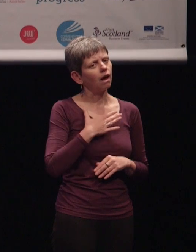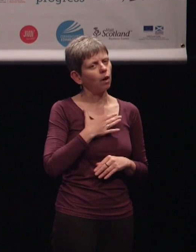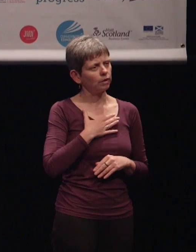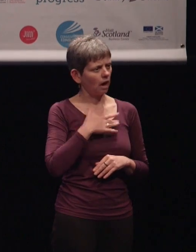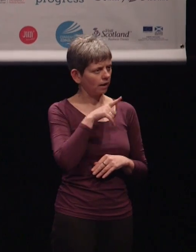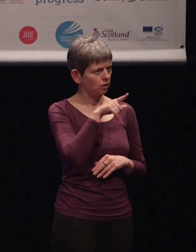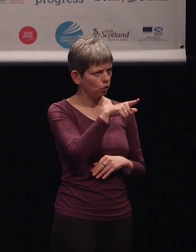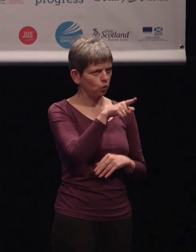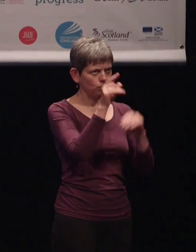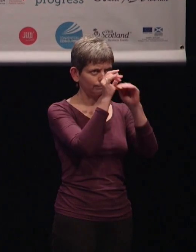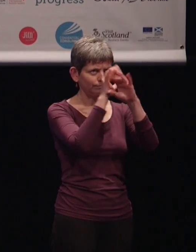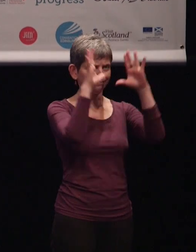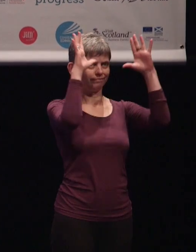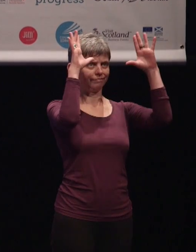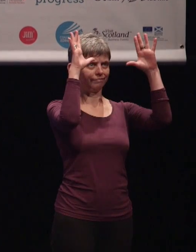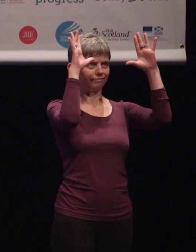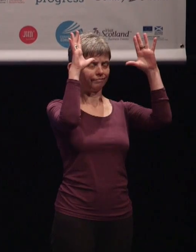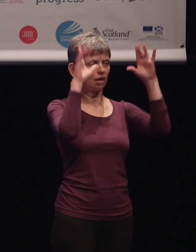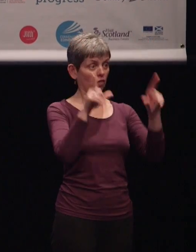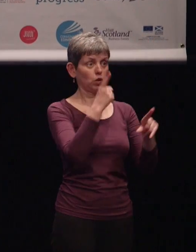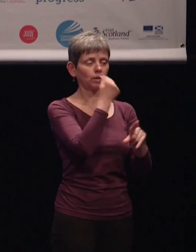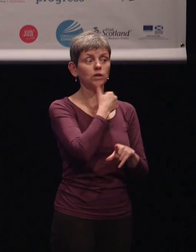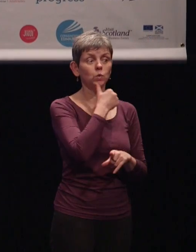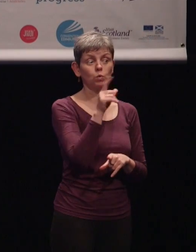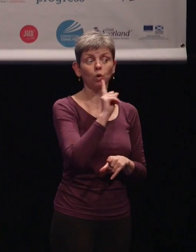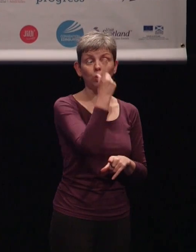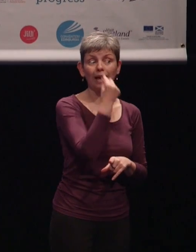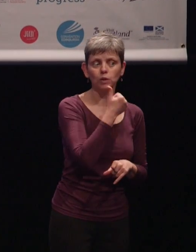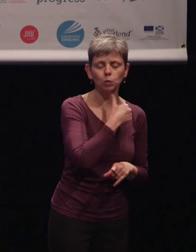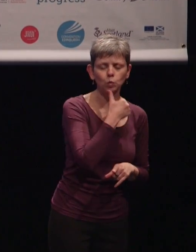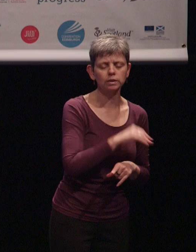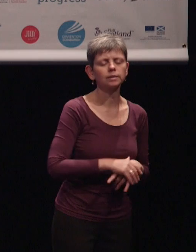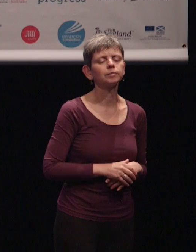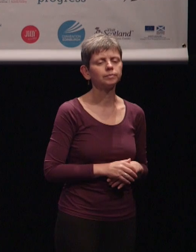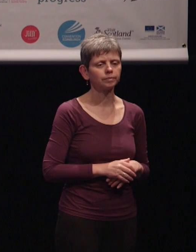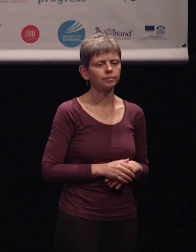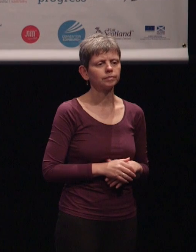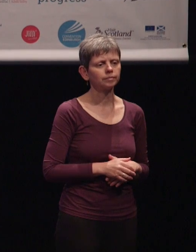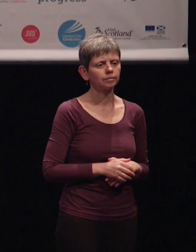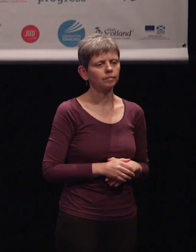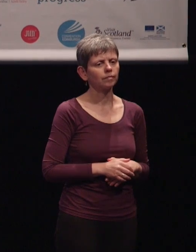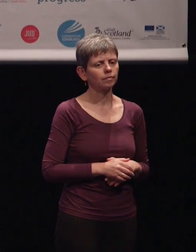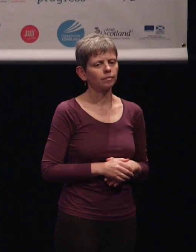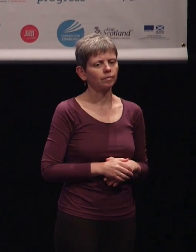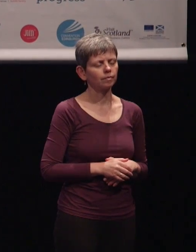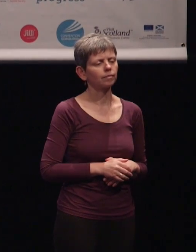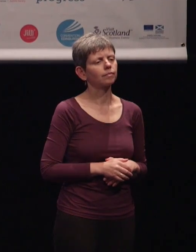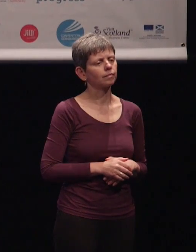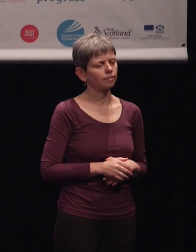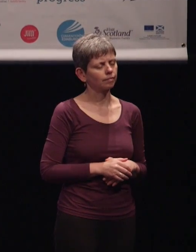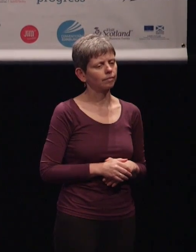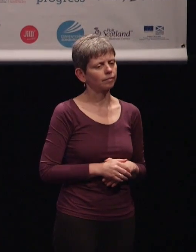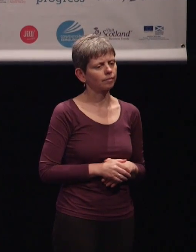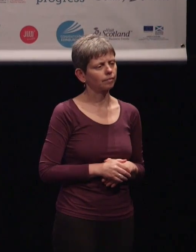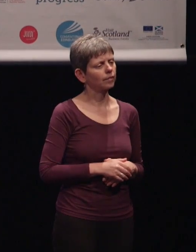in your head that you can use as a tool. I think that we must have a trust account